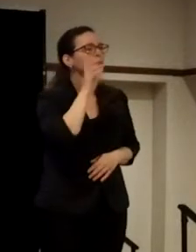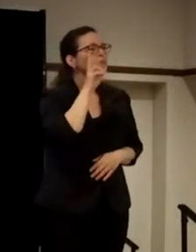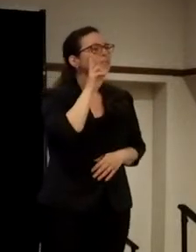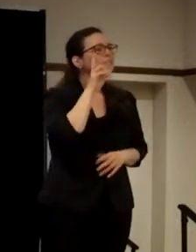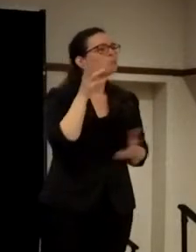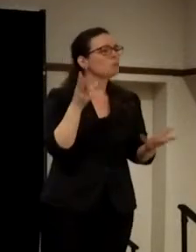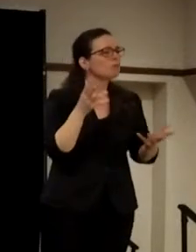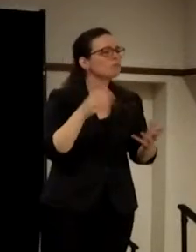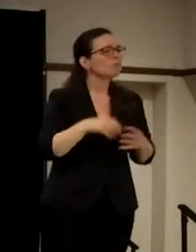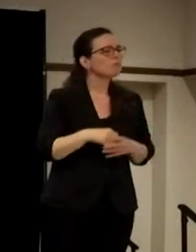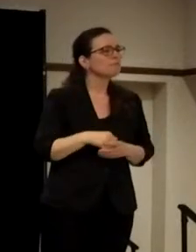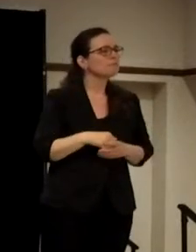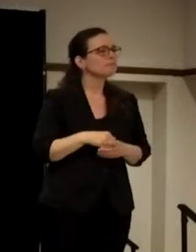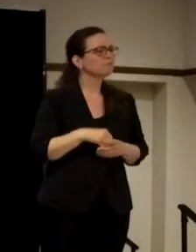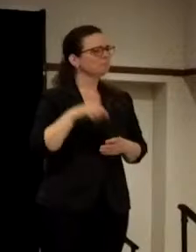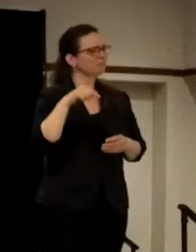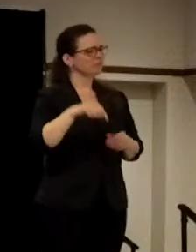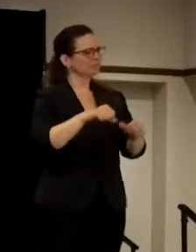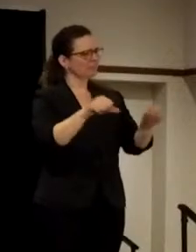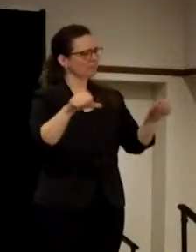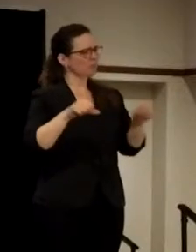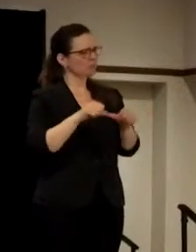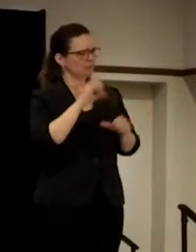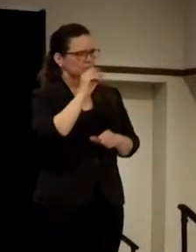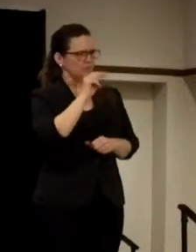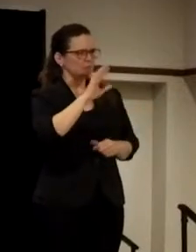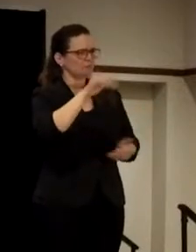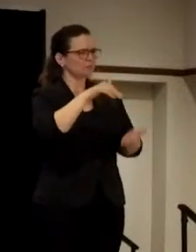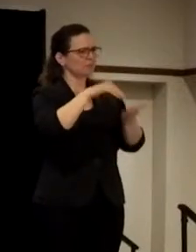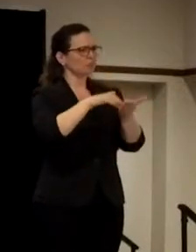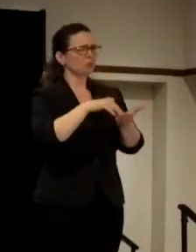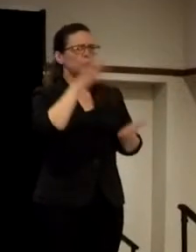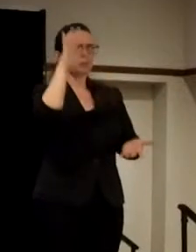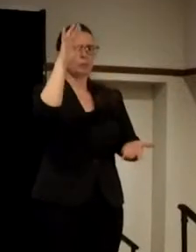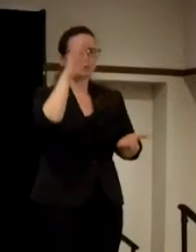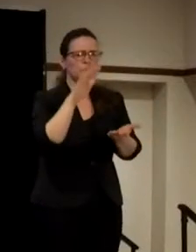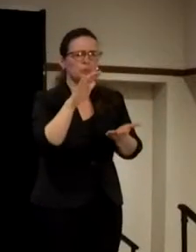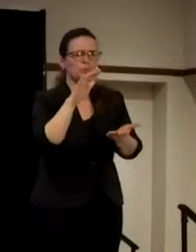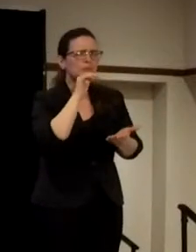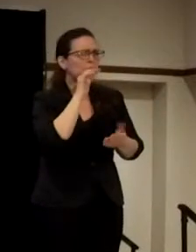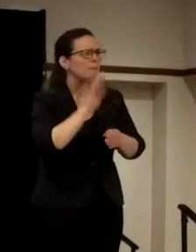as busy. And so at that point, we'll need to